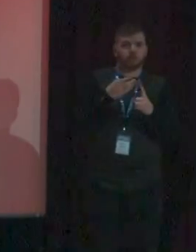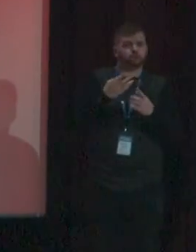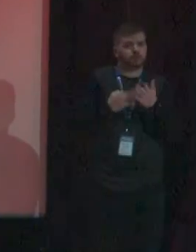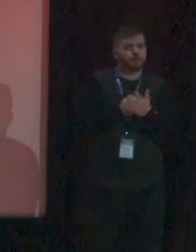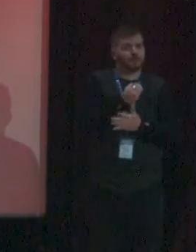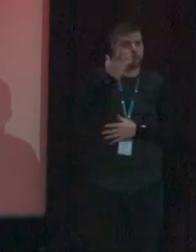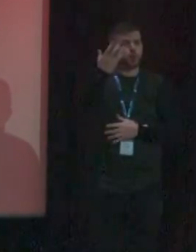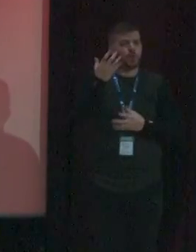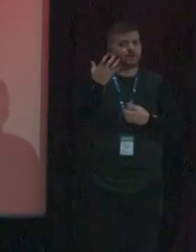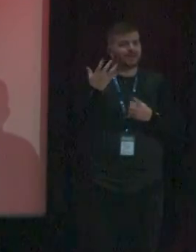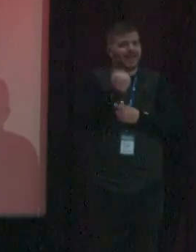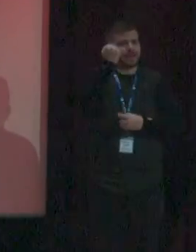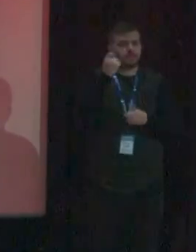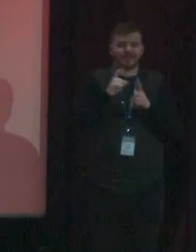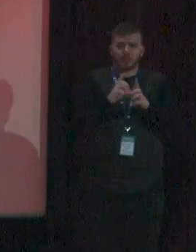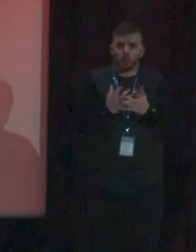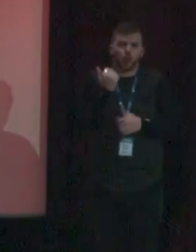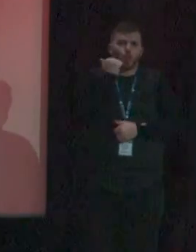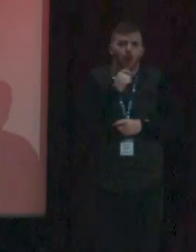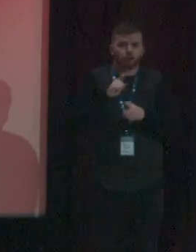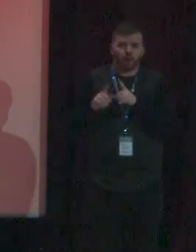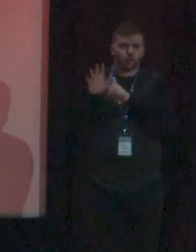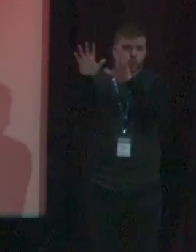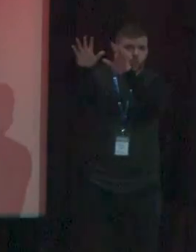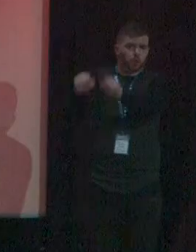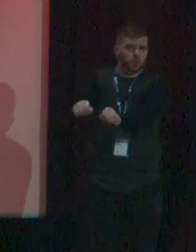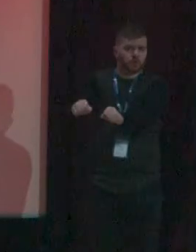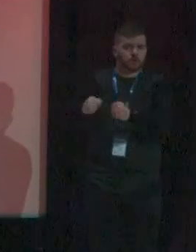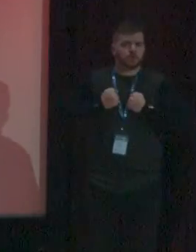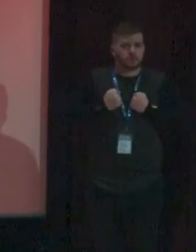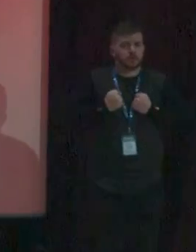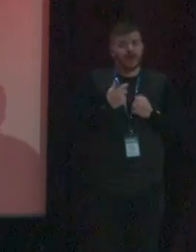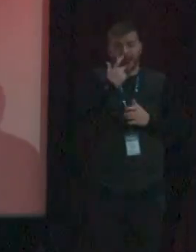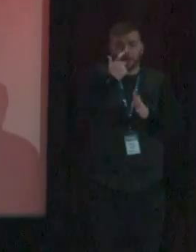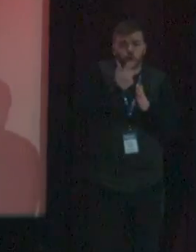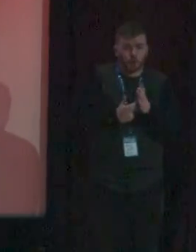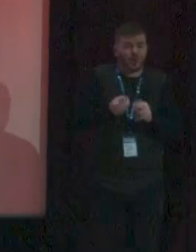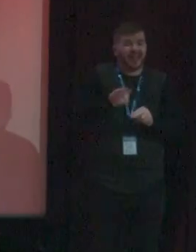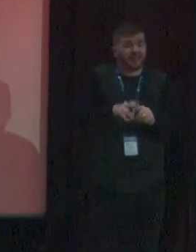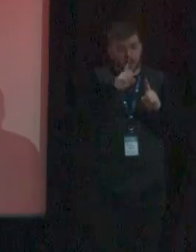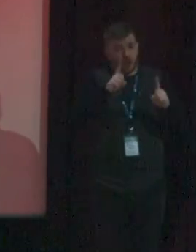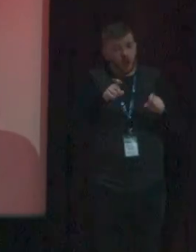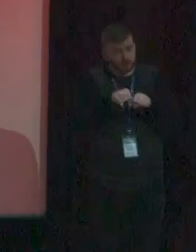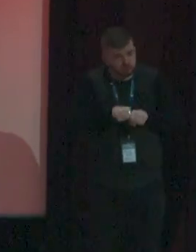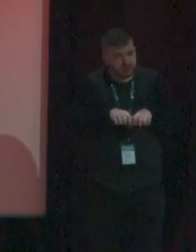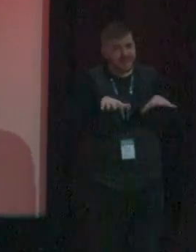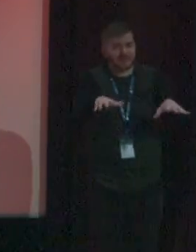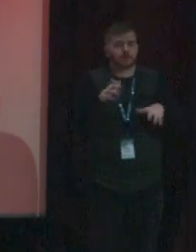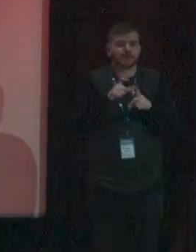successor to Discworld Noir, since that's something I can do, even if I can't re-release Discworld Noir. So thank